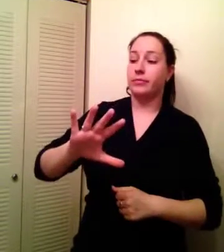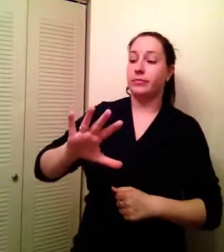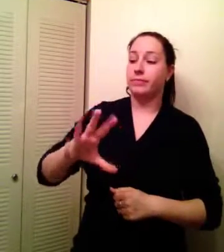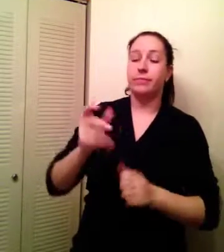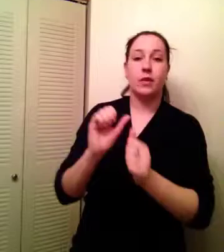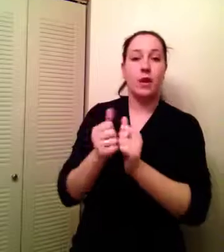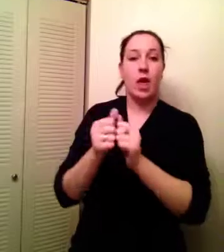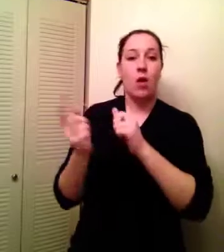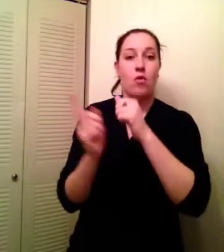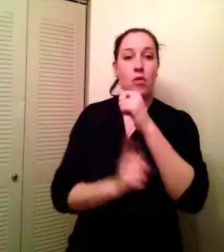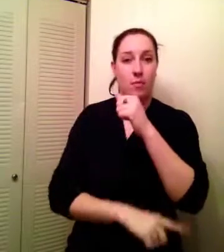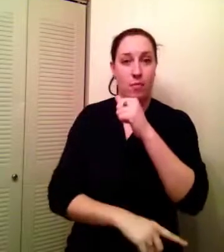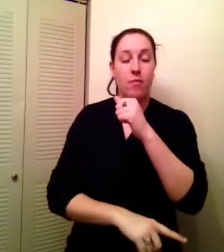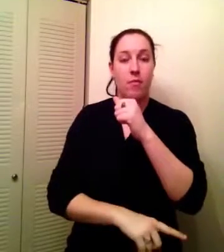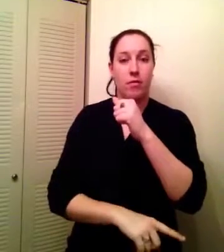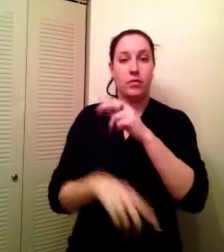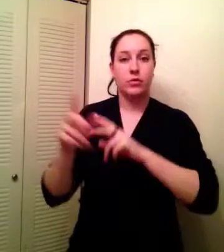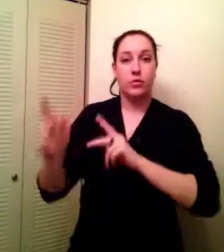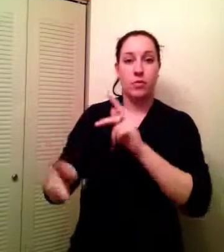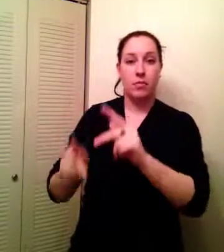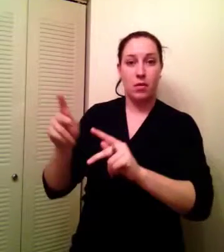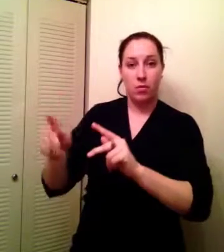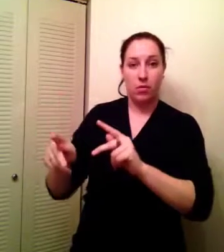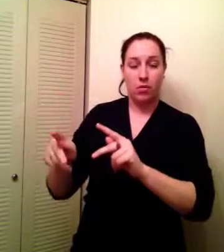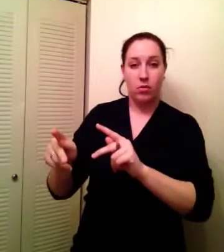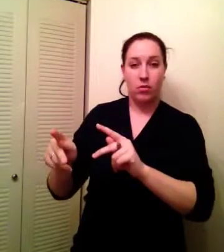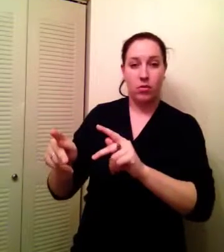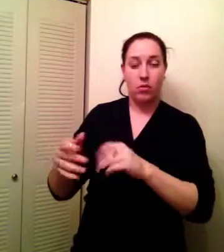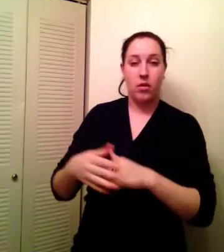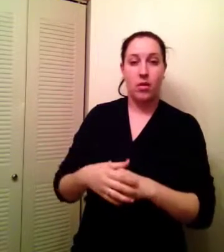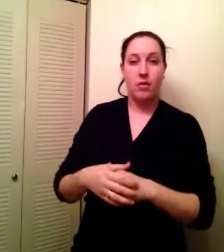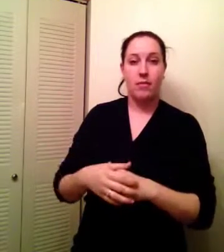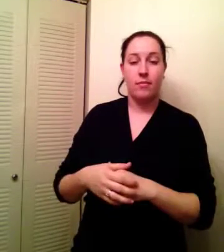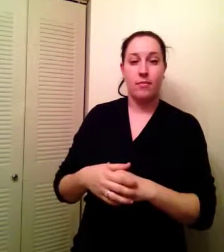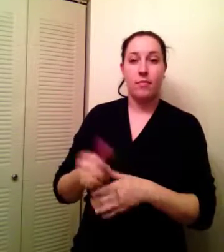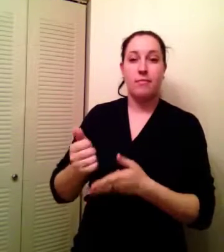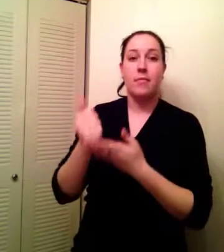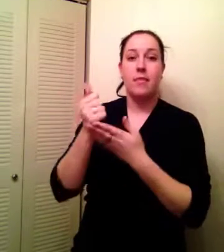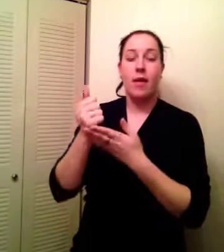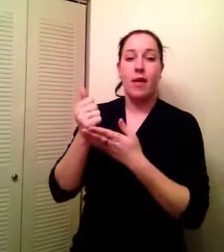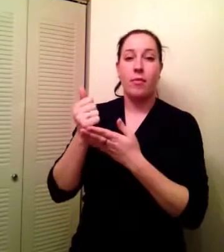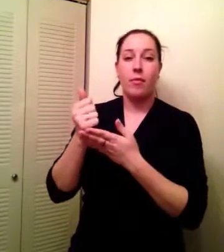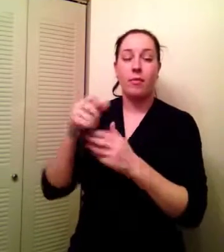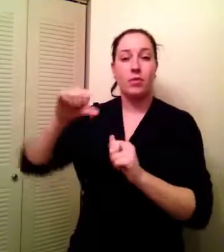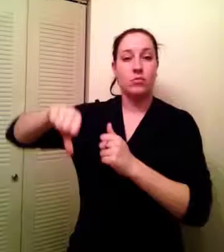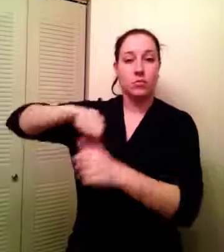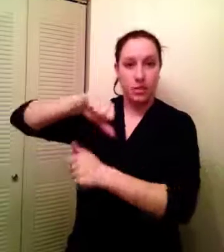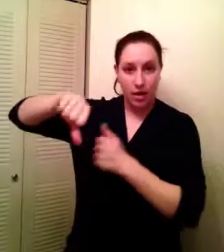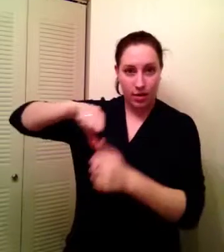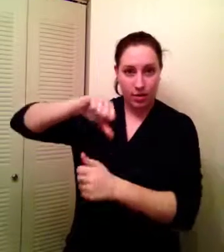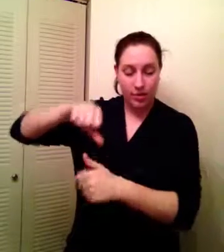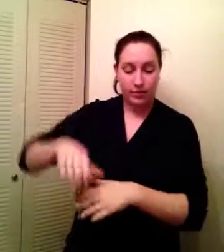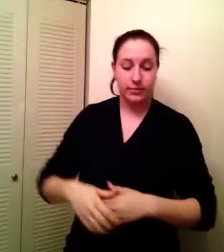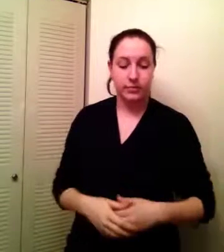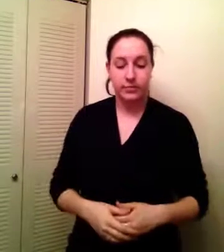system, sometimes it harms society because of things that happen to someone. So high rates of unemployment